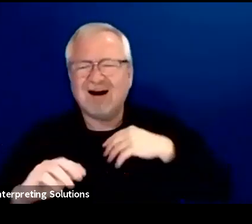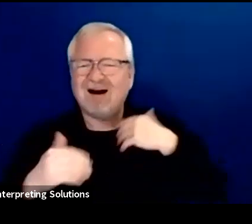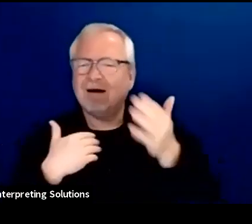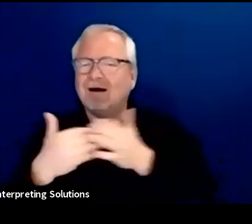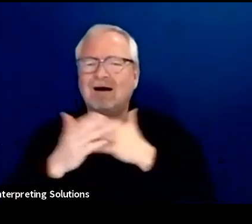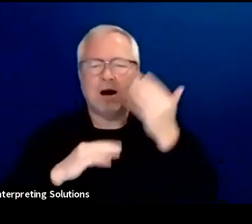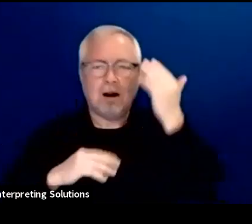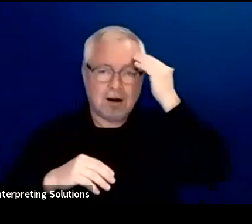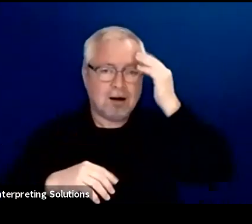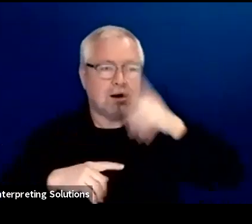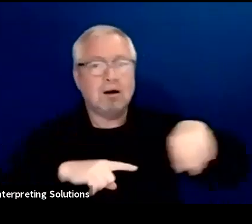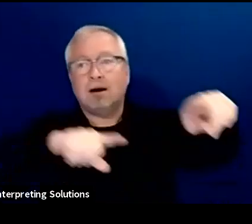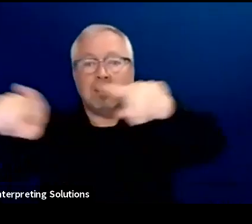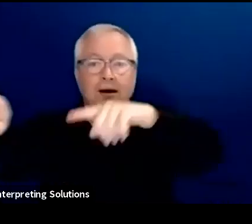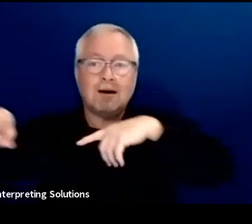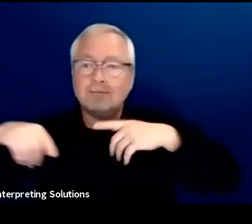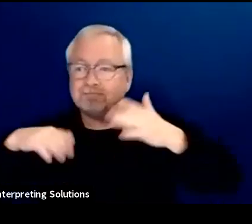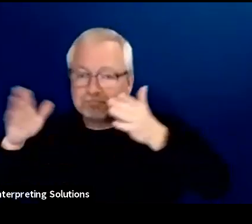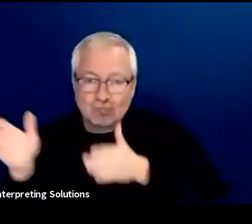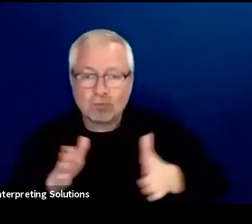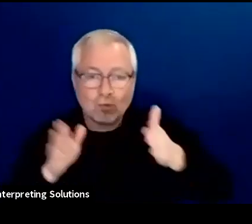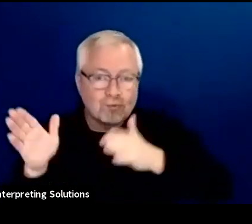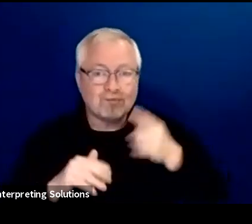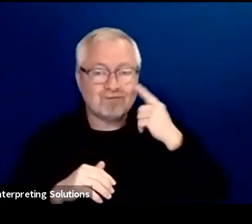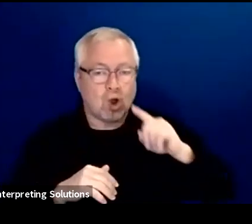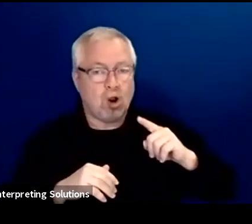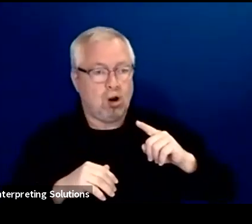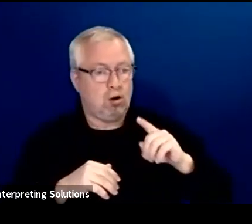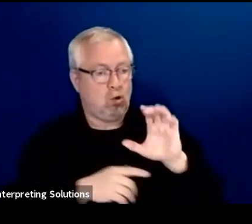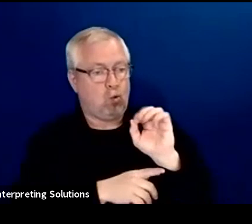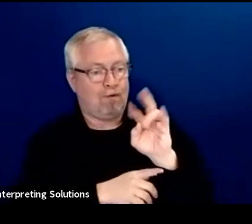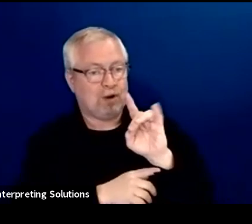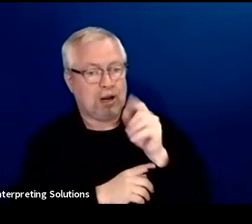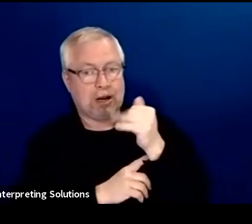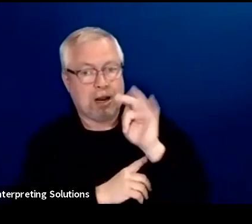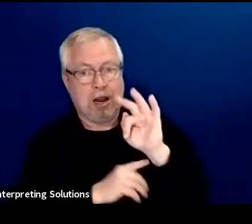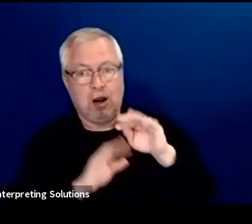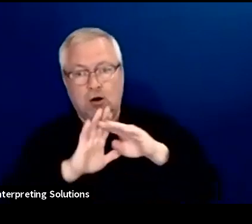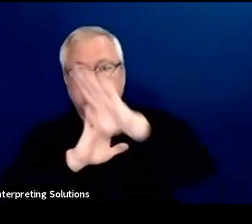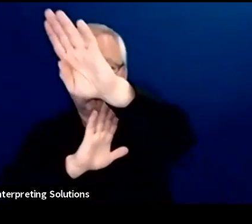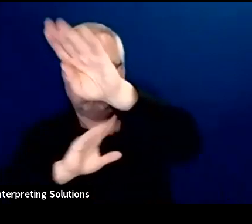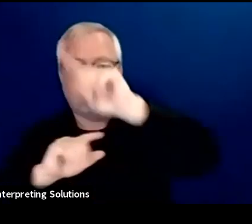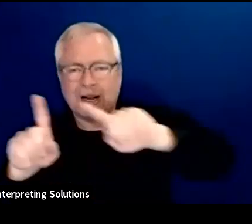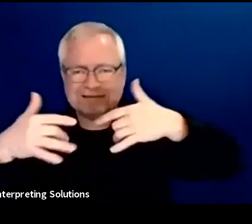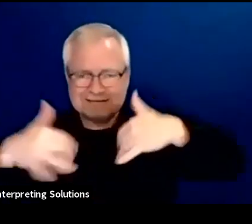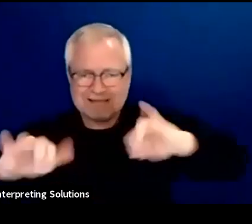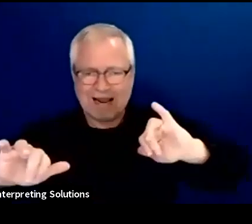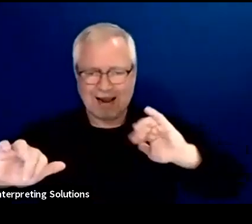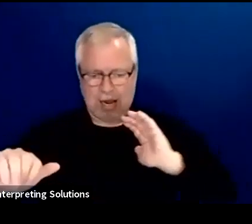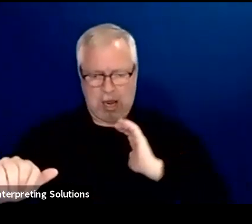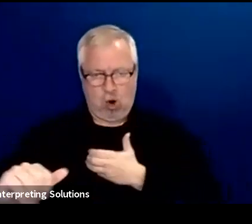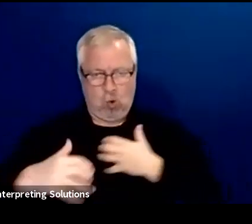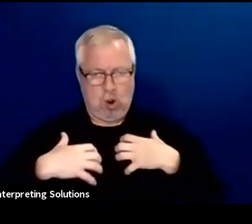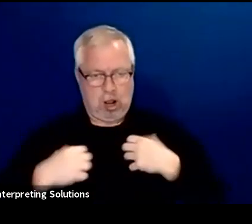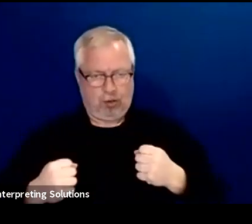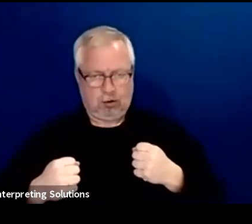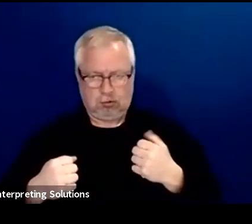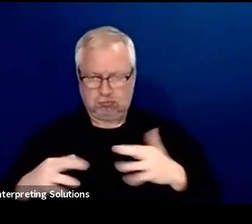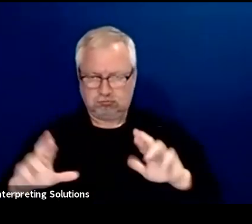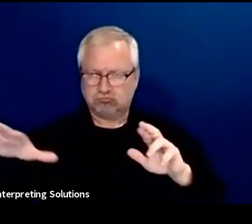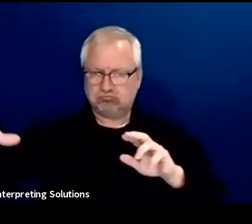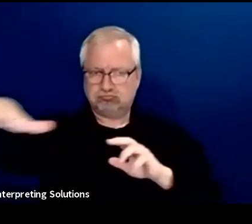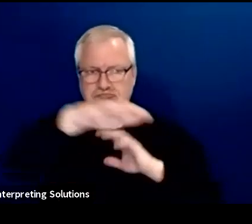preparation for the expected surge of COVID-19, our healthcare system is standing ready, is prepared, is equipped to safely treat